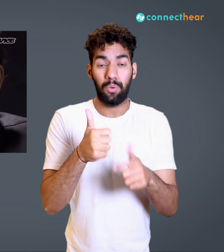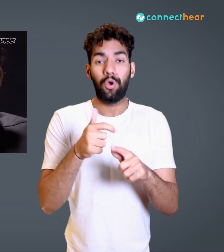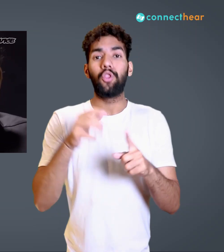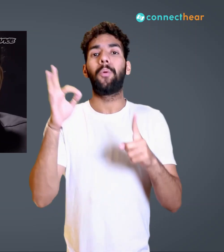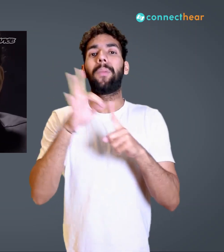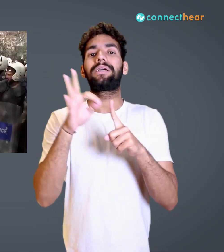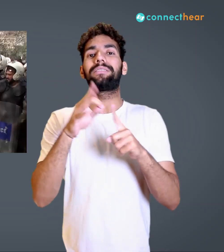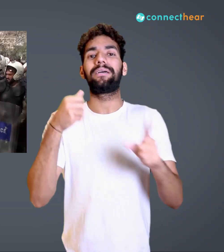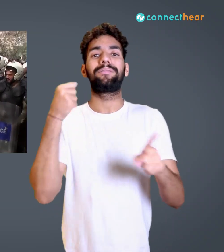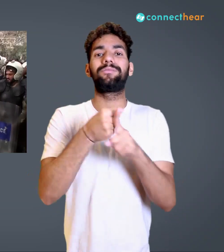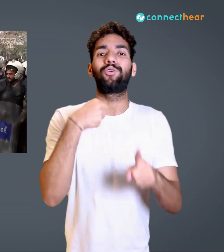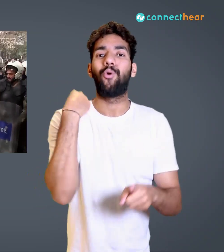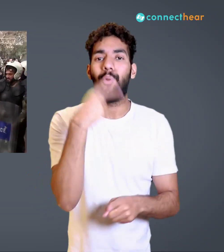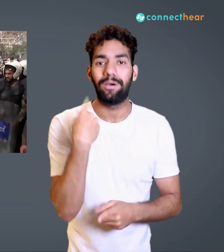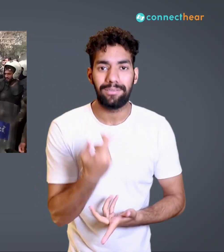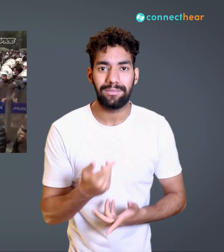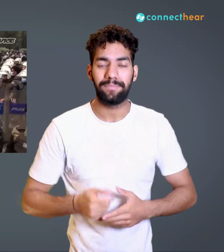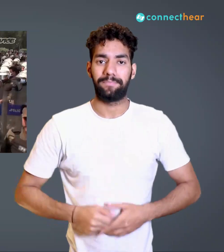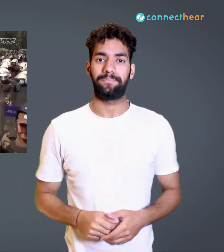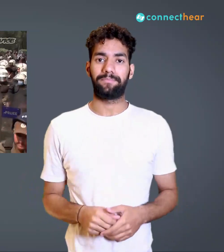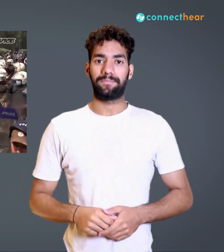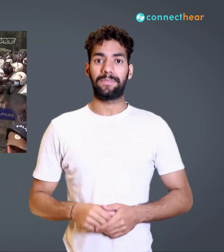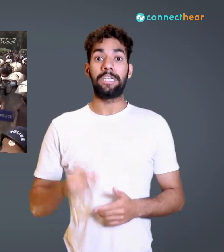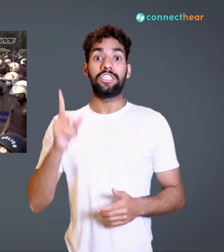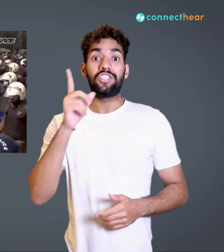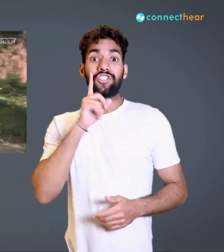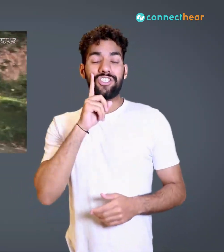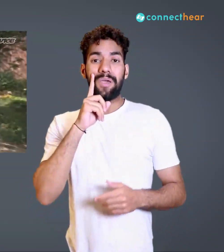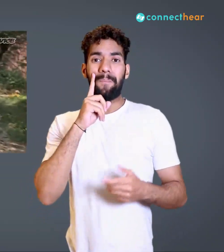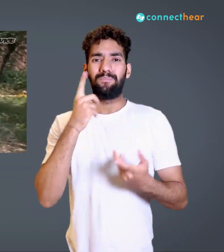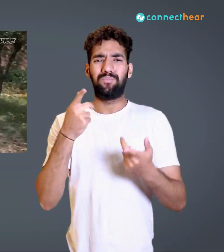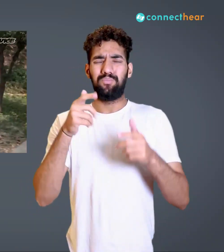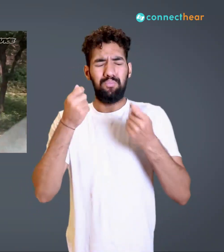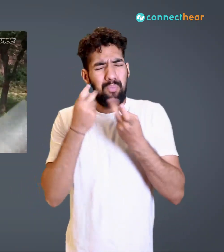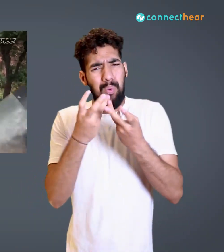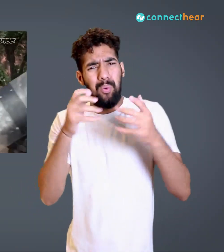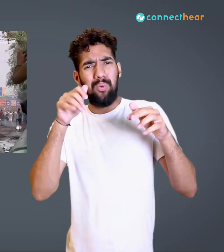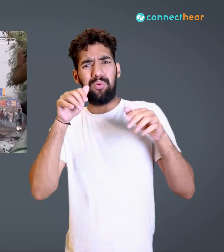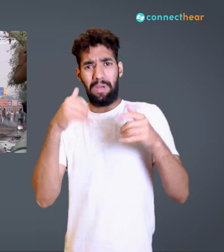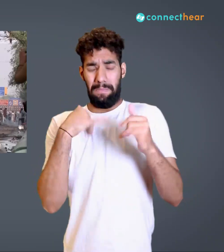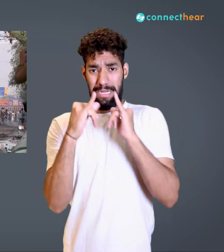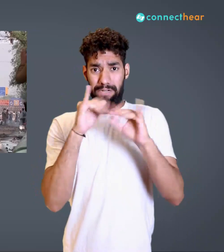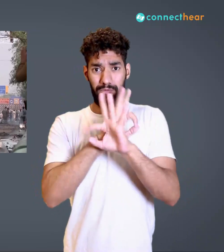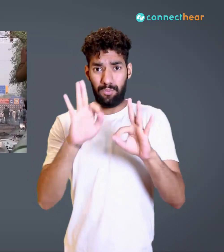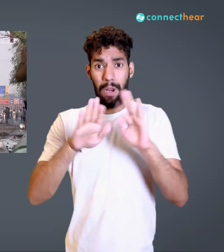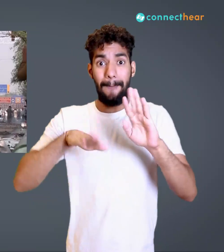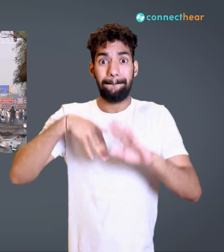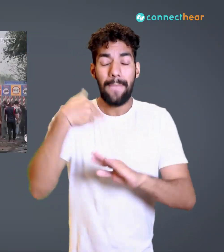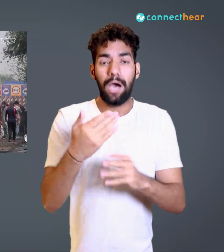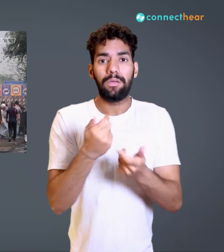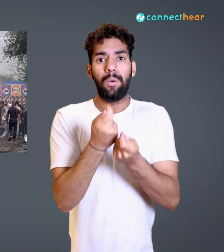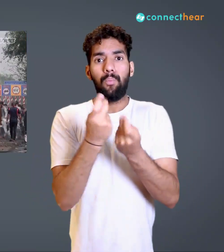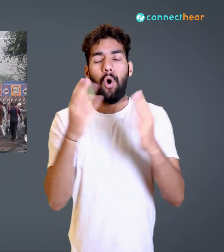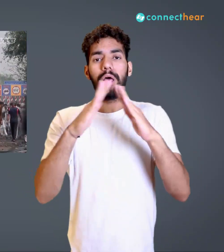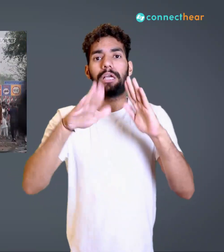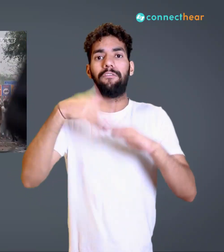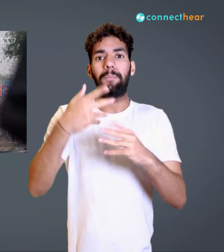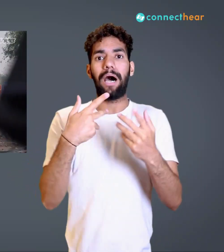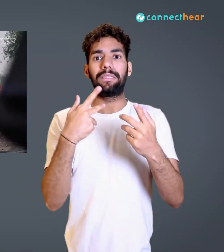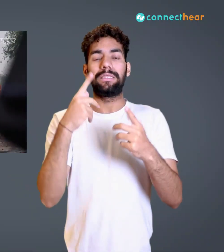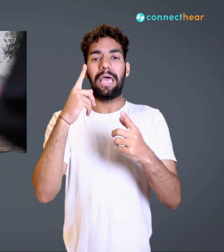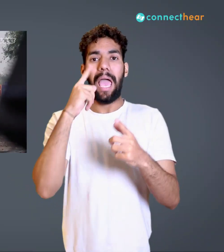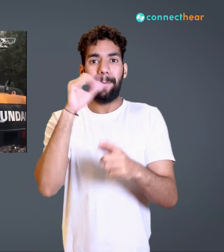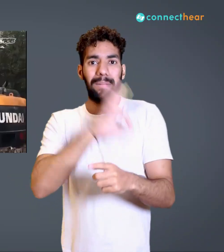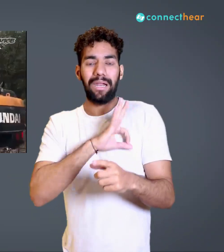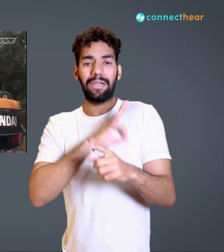country, who will? A few days after this interview was filmed, the violence escalated. One supporter was